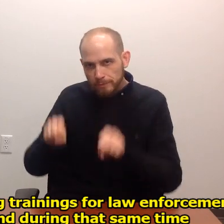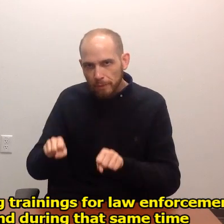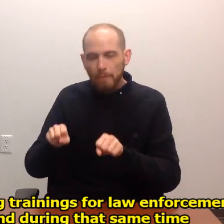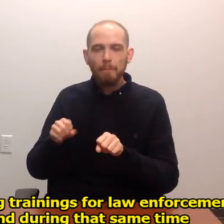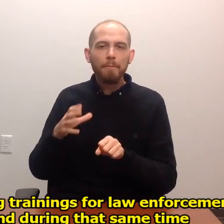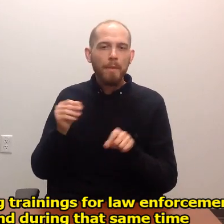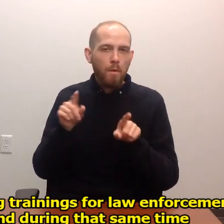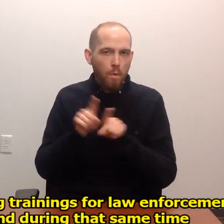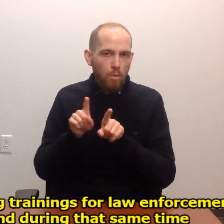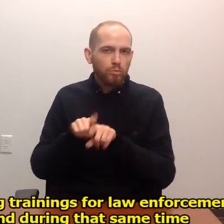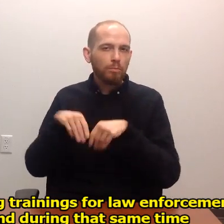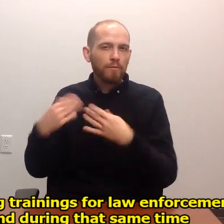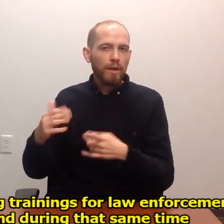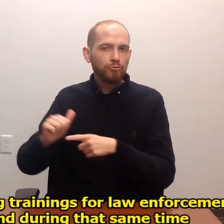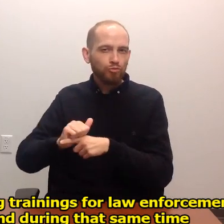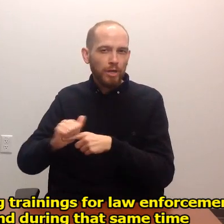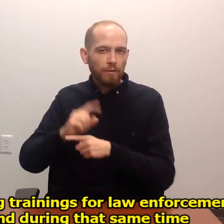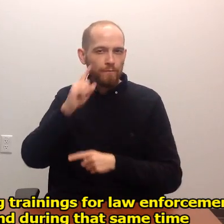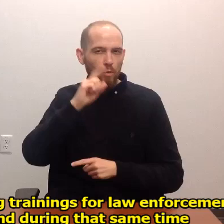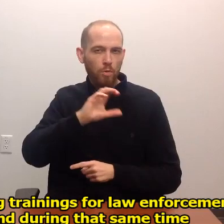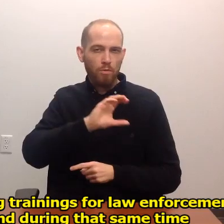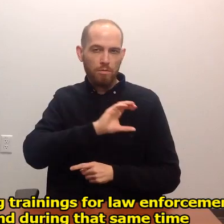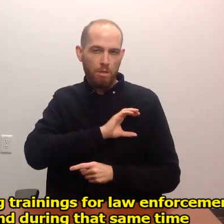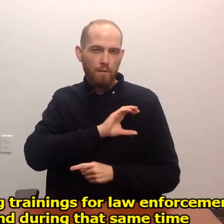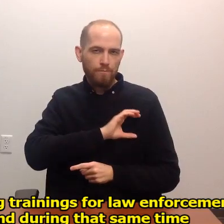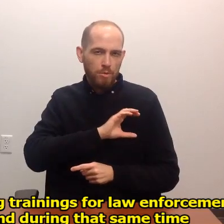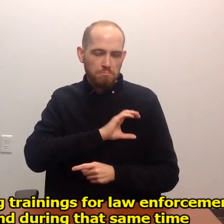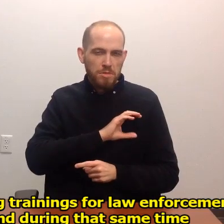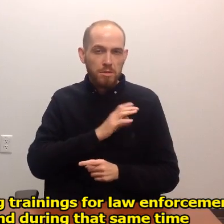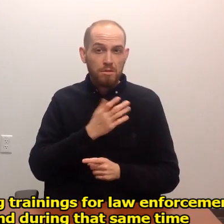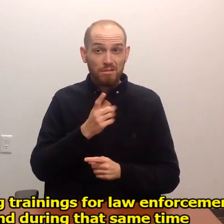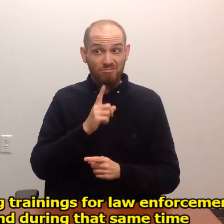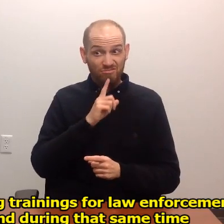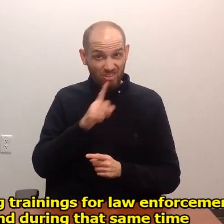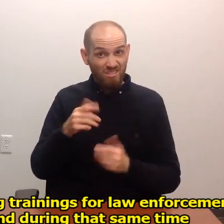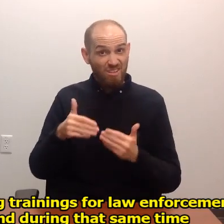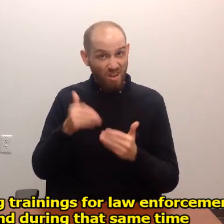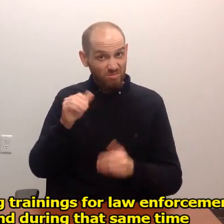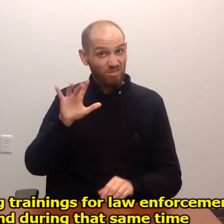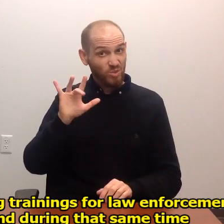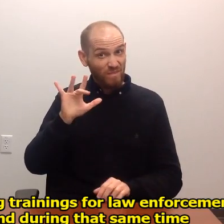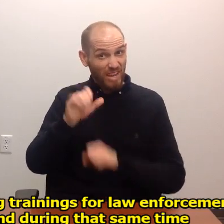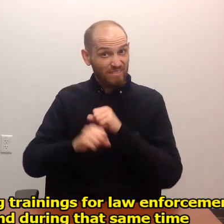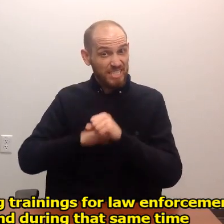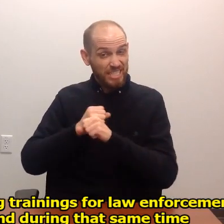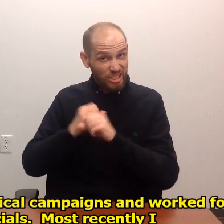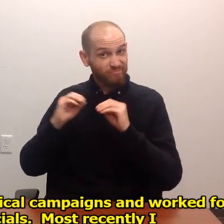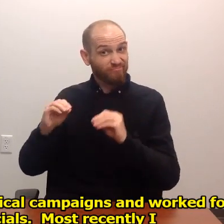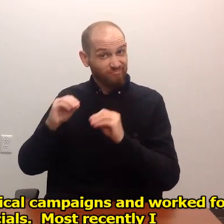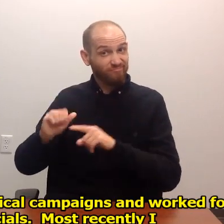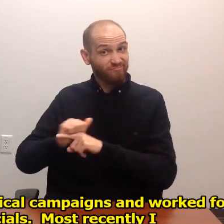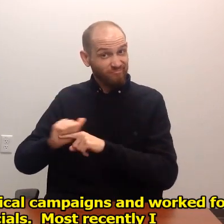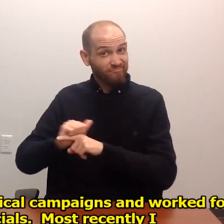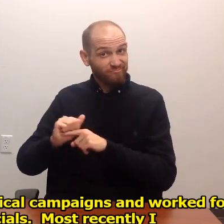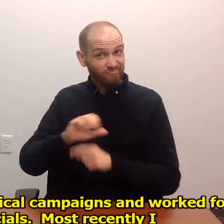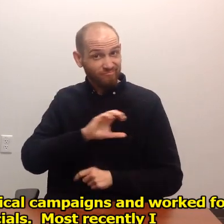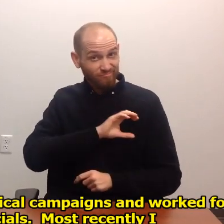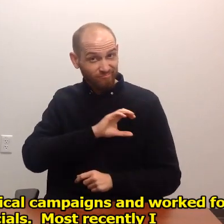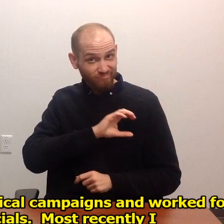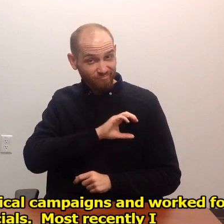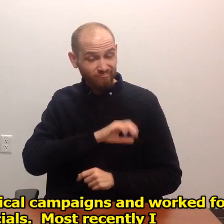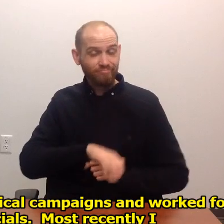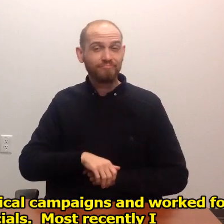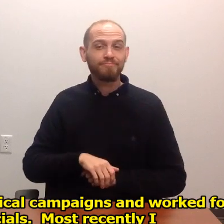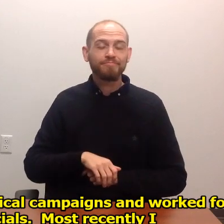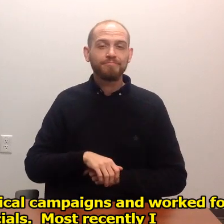law enforcement for almost 25 years, and during that same time I